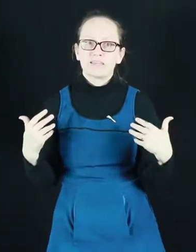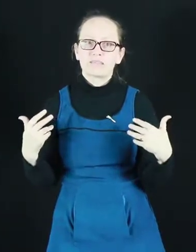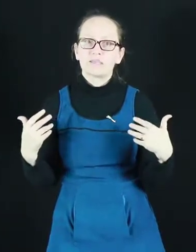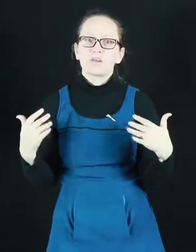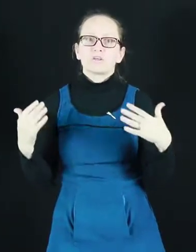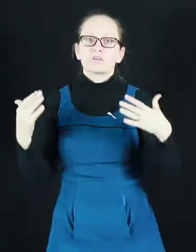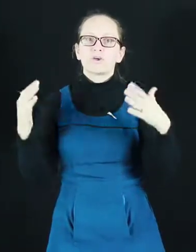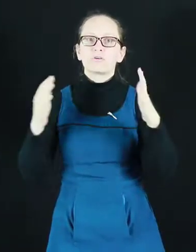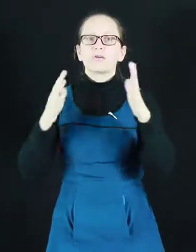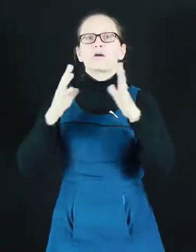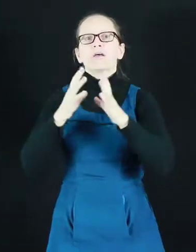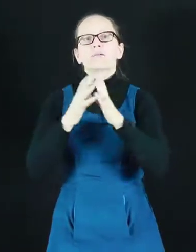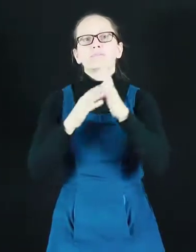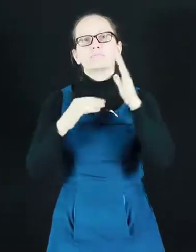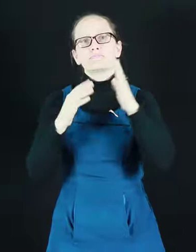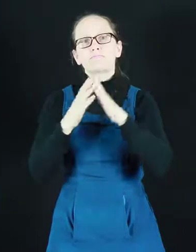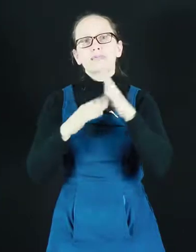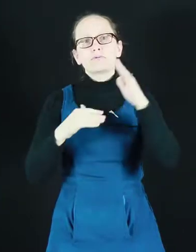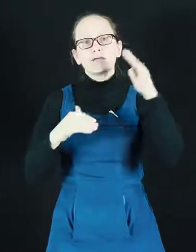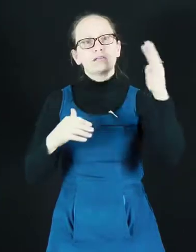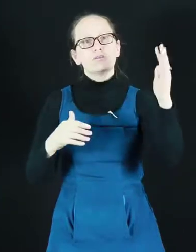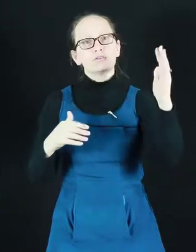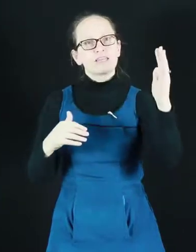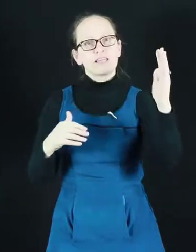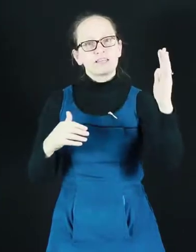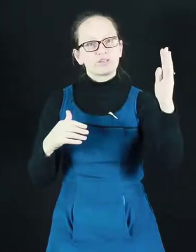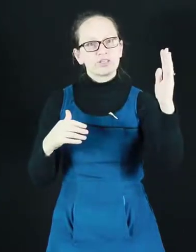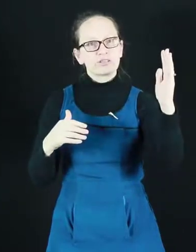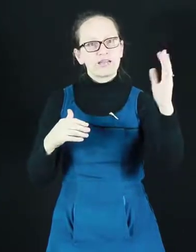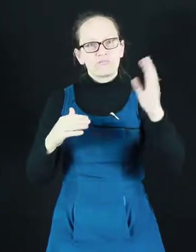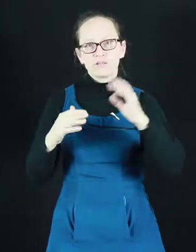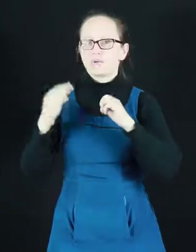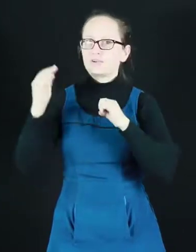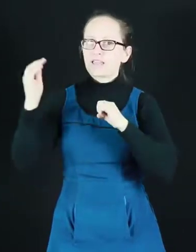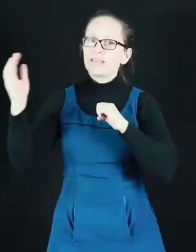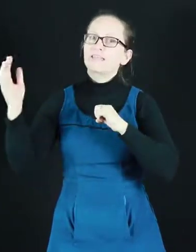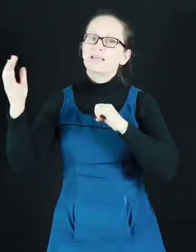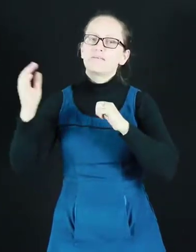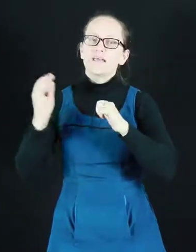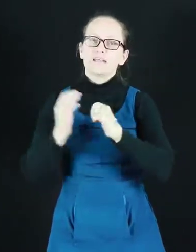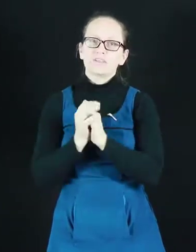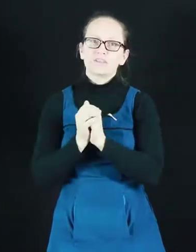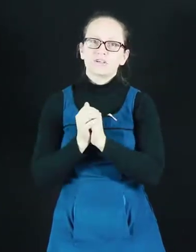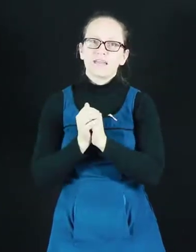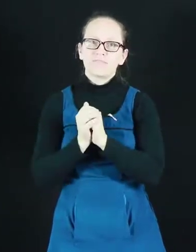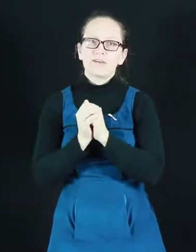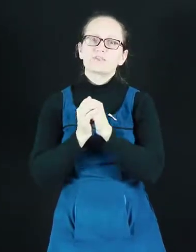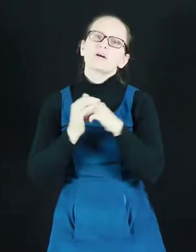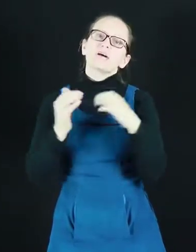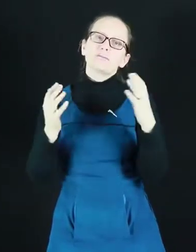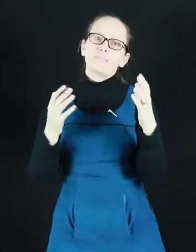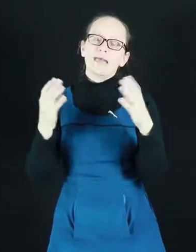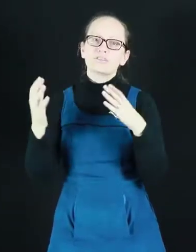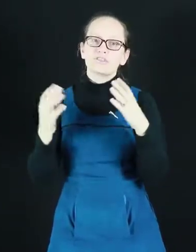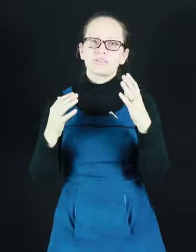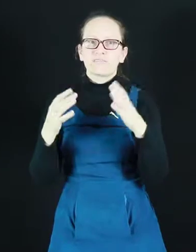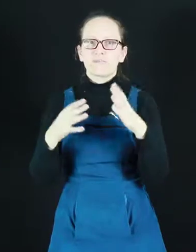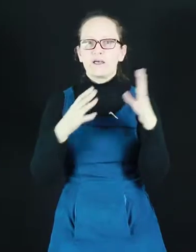surroundings. So whether we're losing energy on average or gaining energy on average depends on if we're